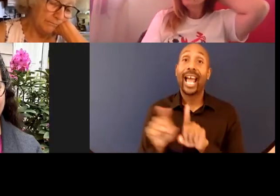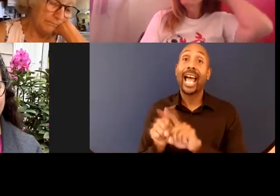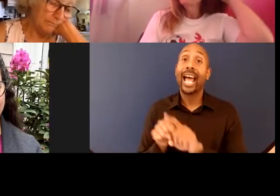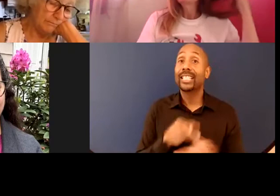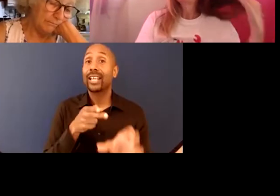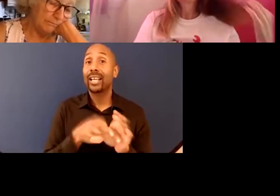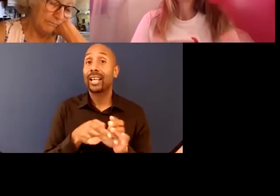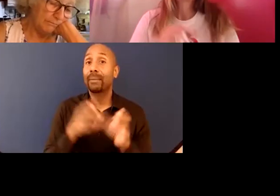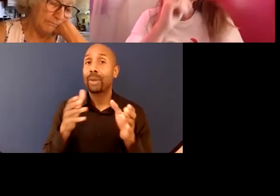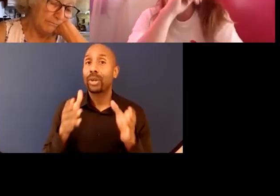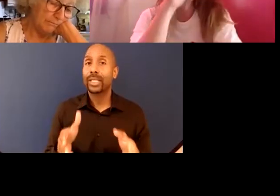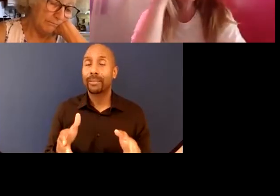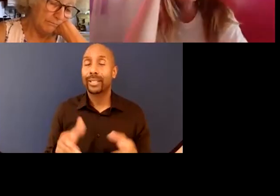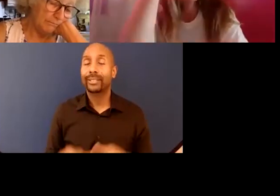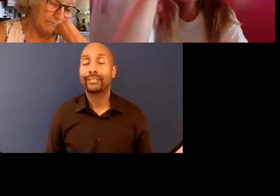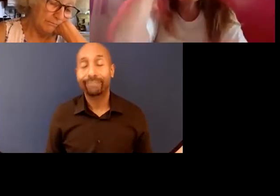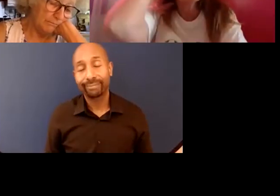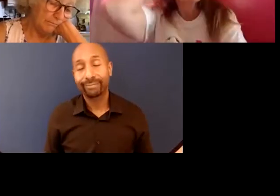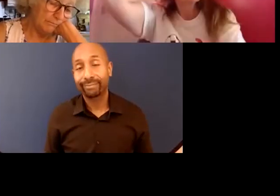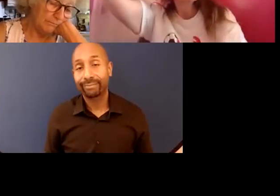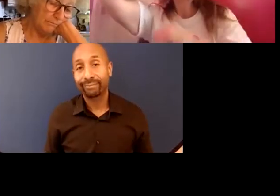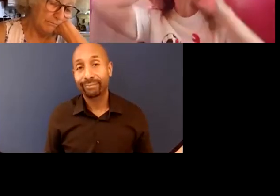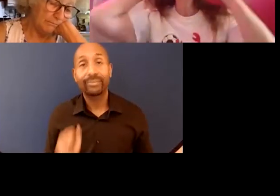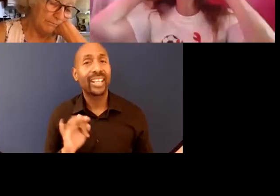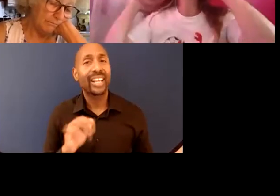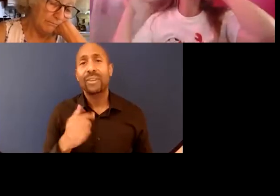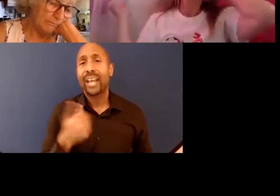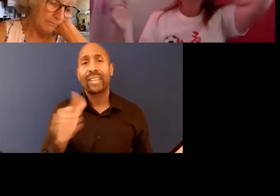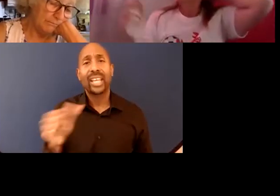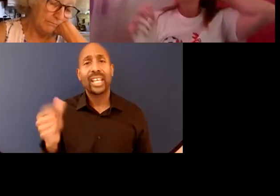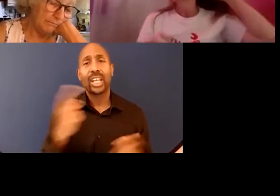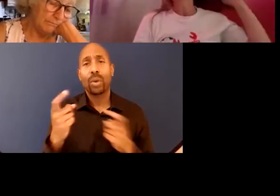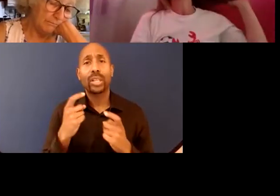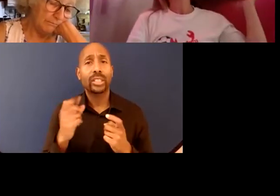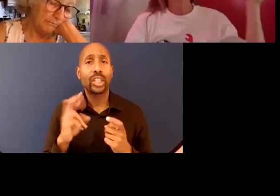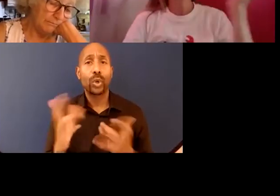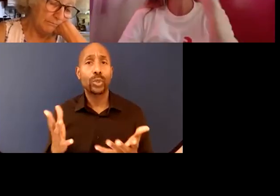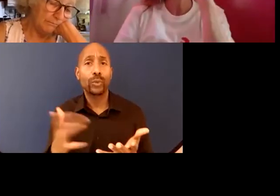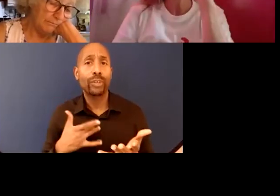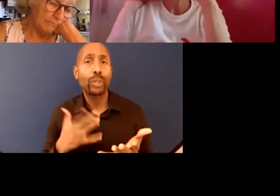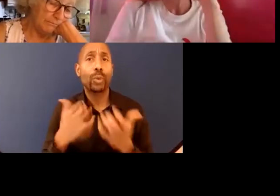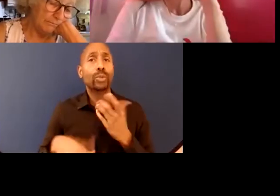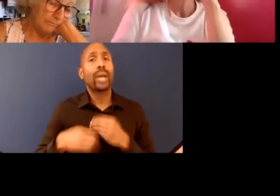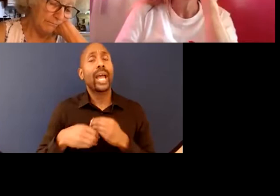If you have any questions or feel moved to speak, please,